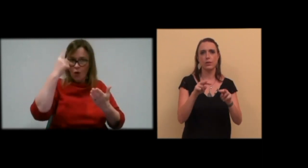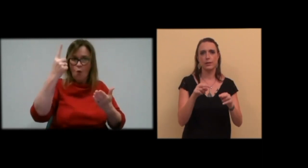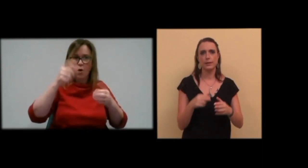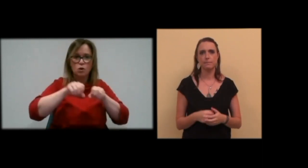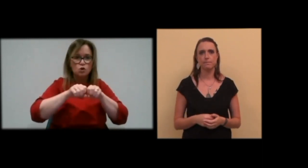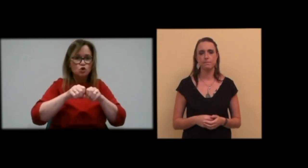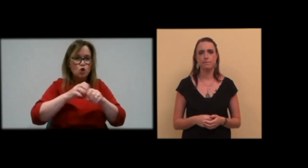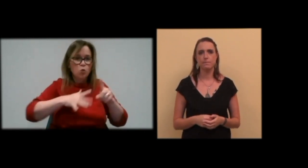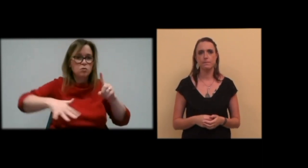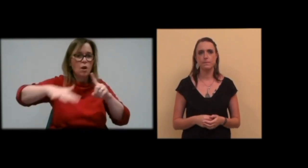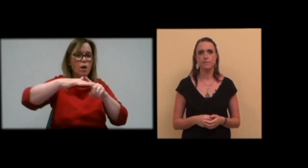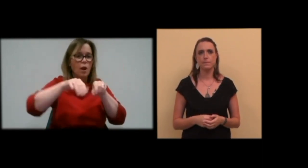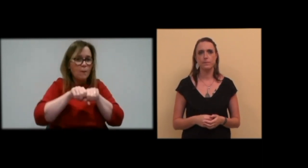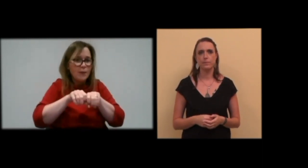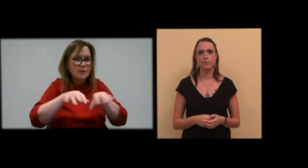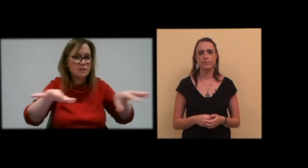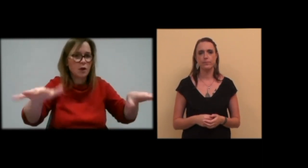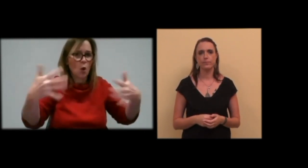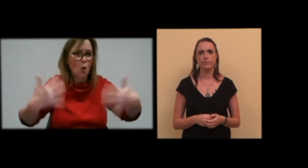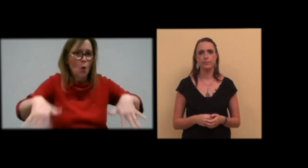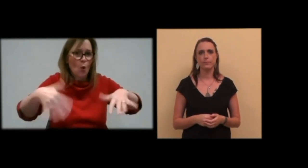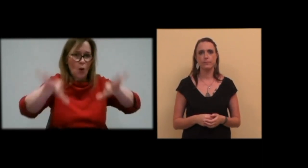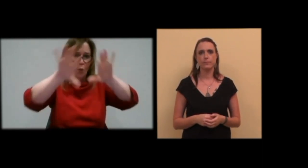safeguarding issue.